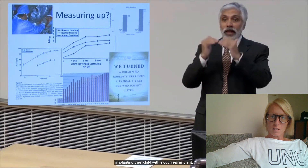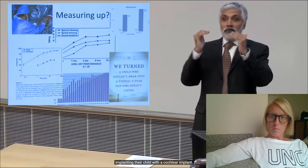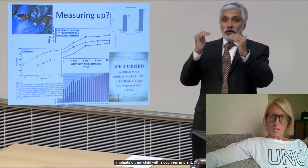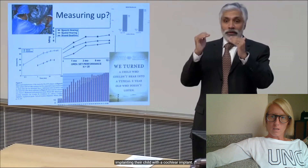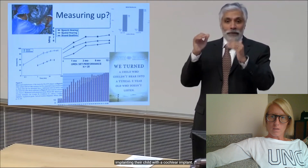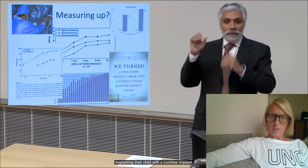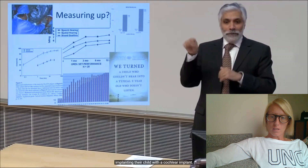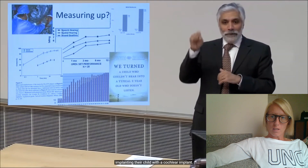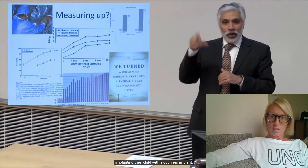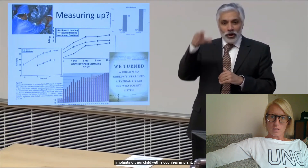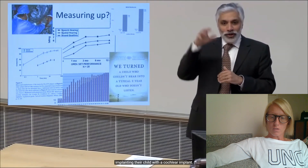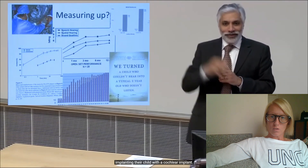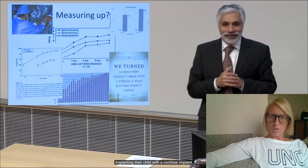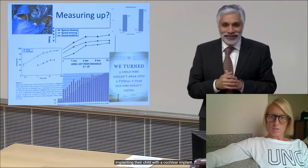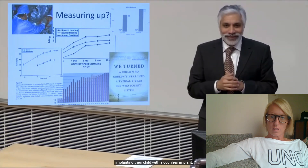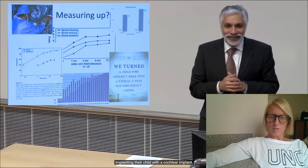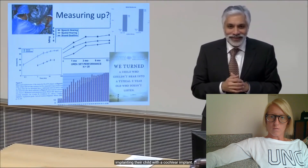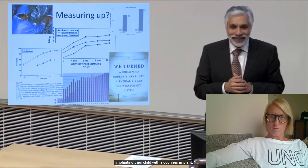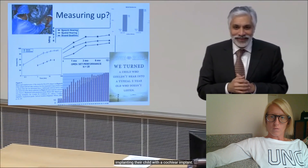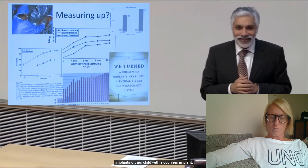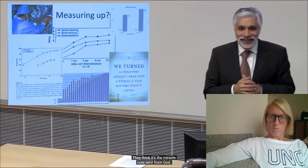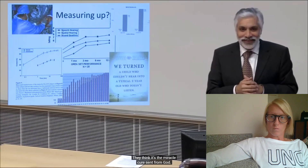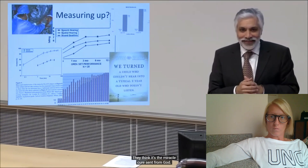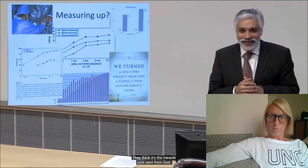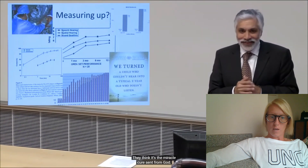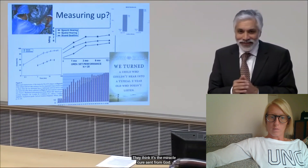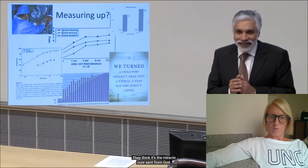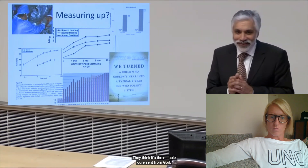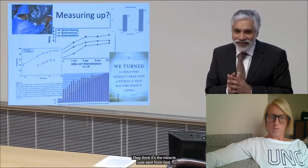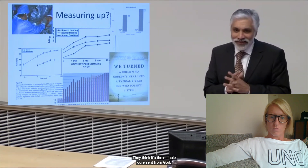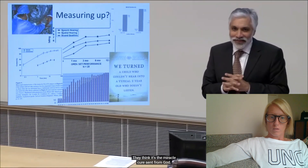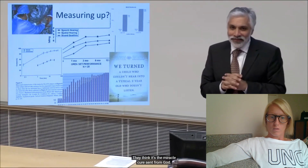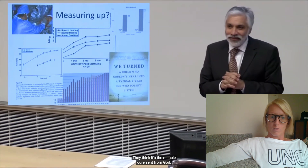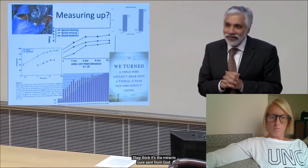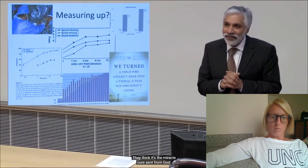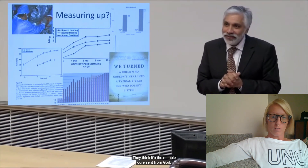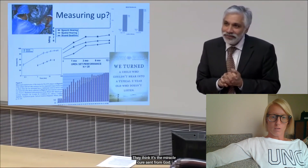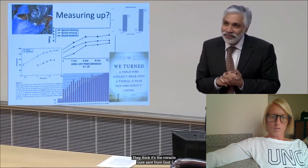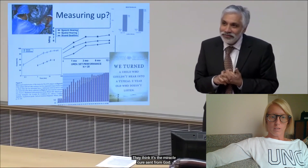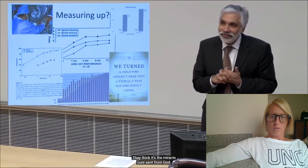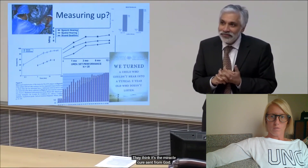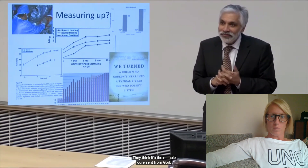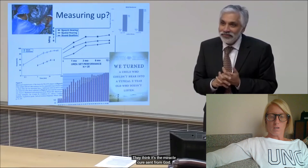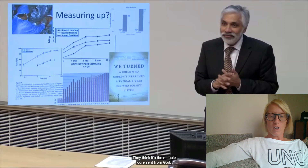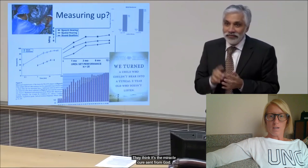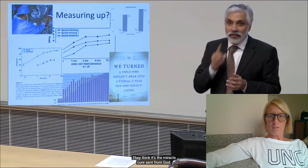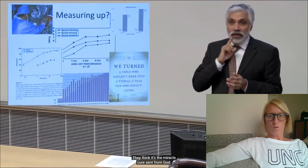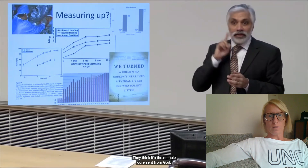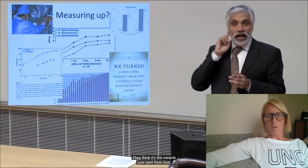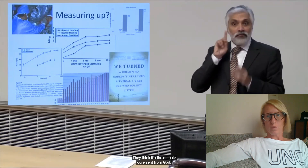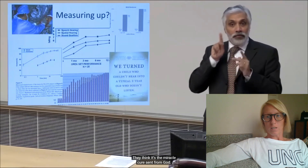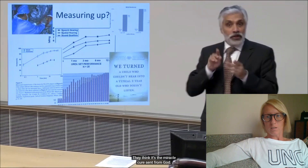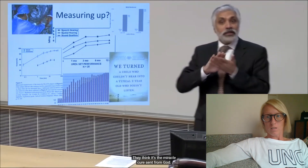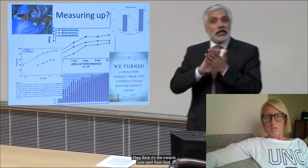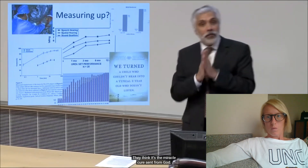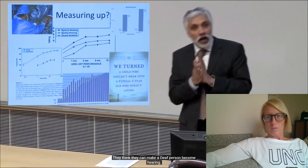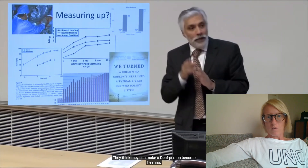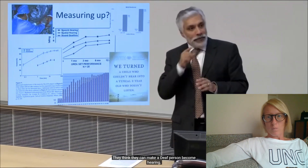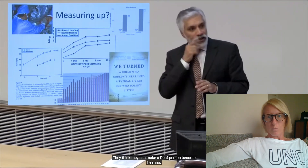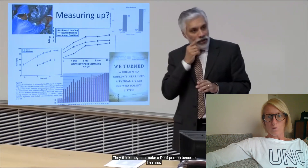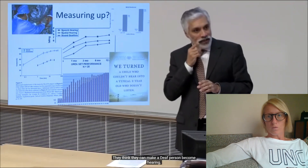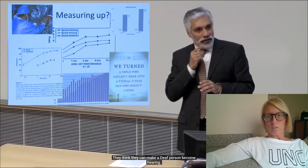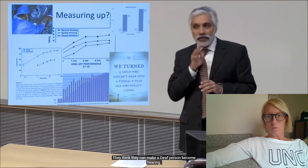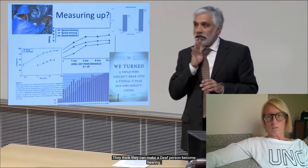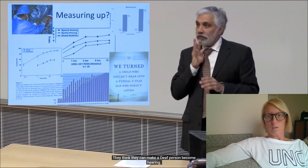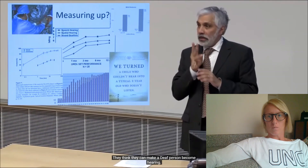Yes, they may think that it's good and that's a they think it's the Bible miracle cure miracle cure sent from God. the cochlear implant. The